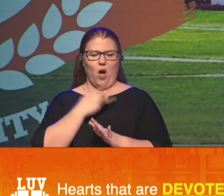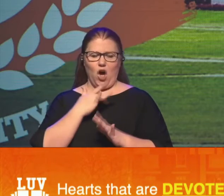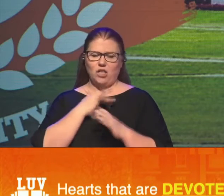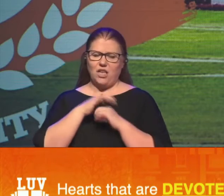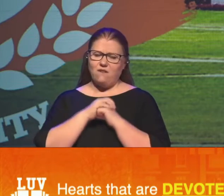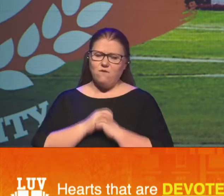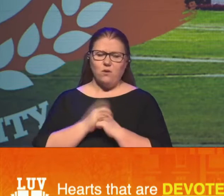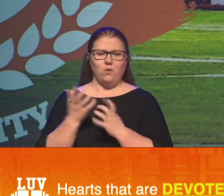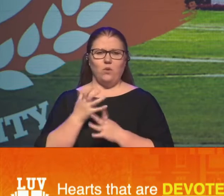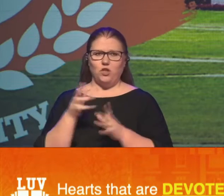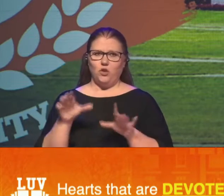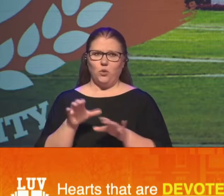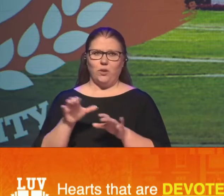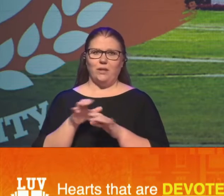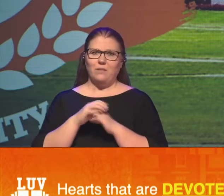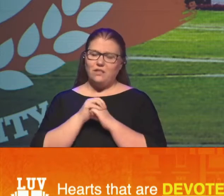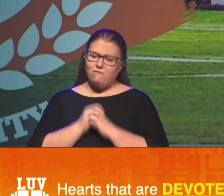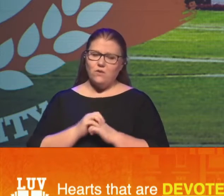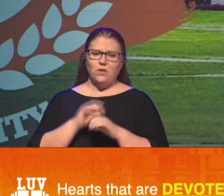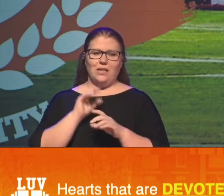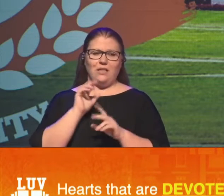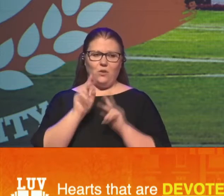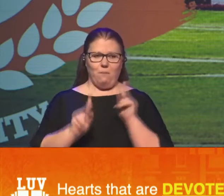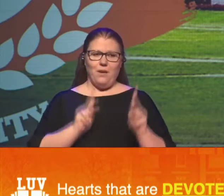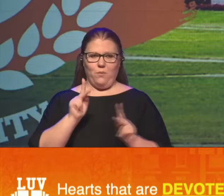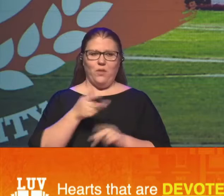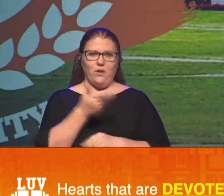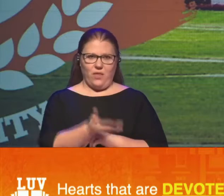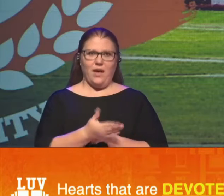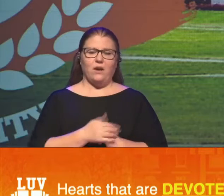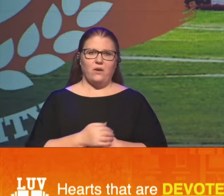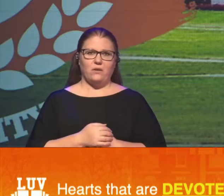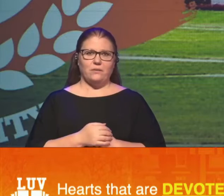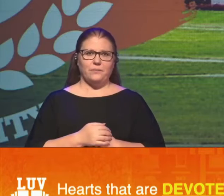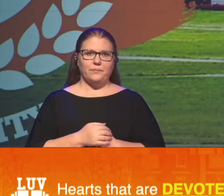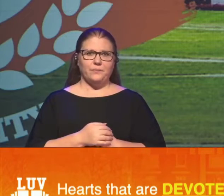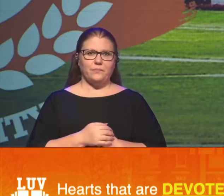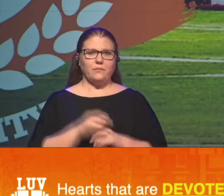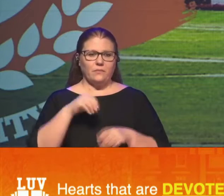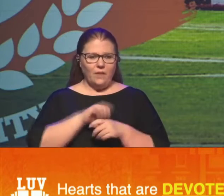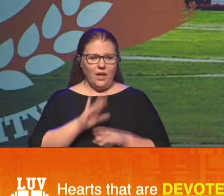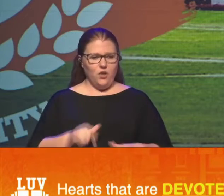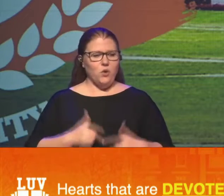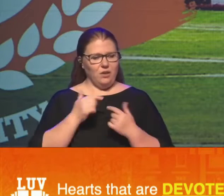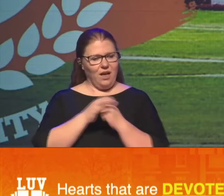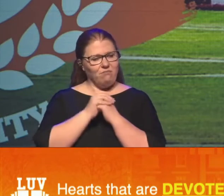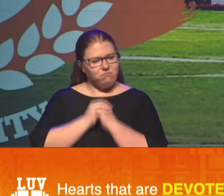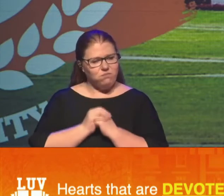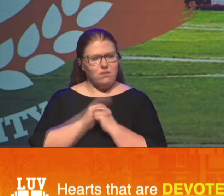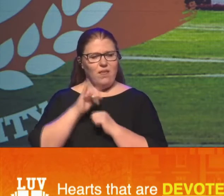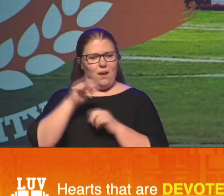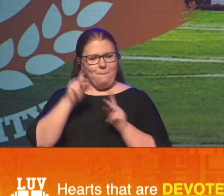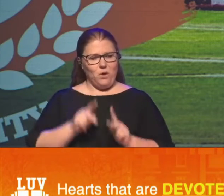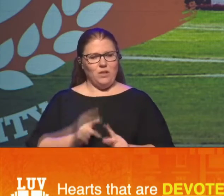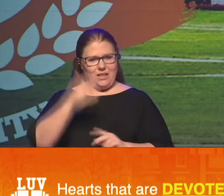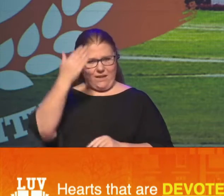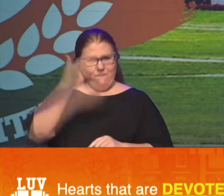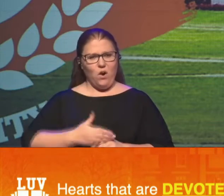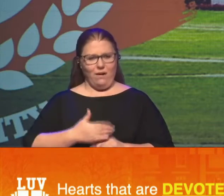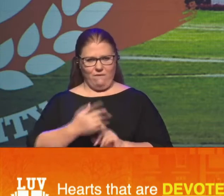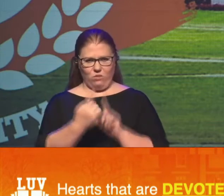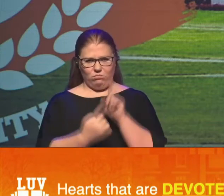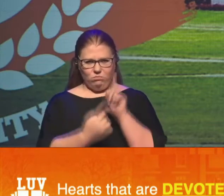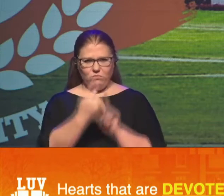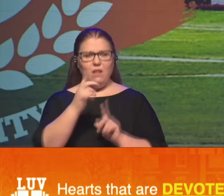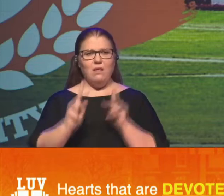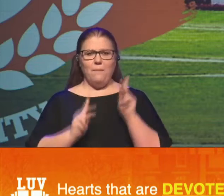doing. Just be devoted to the people that are there. And in your life, be devoted to that person that's in front of you. Be devoted to